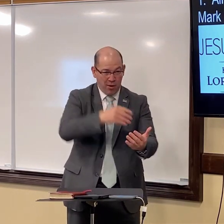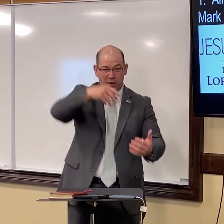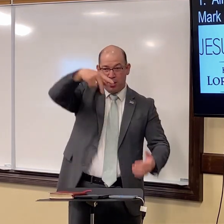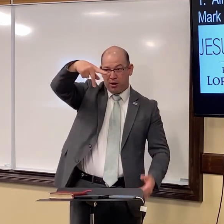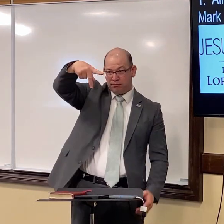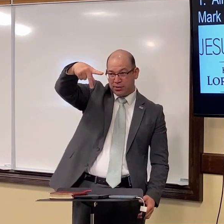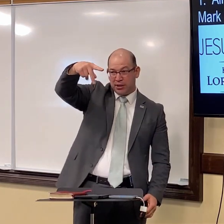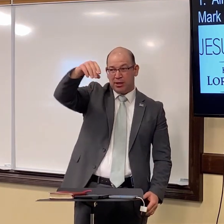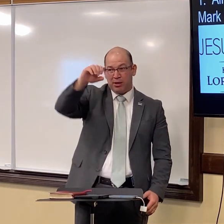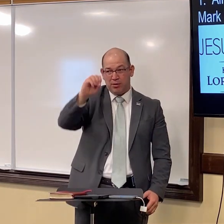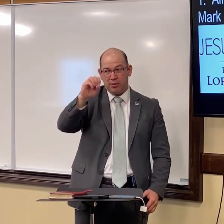power